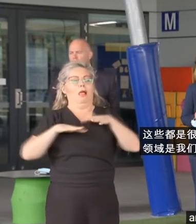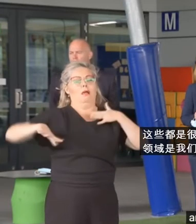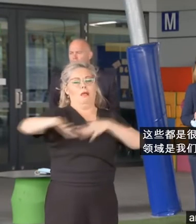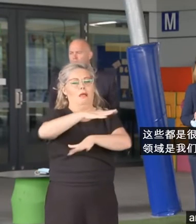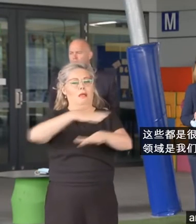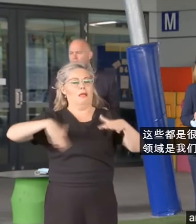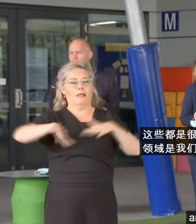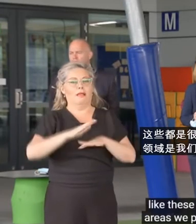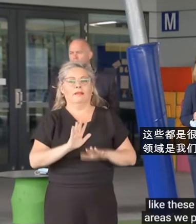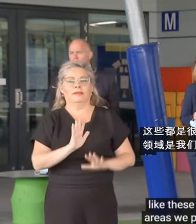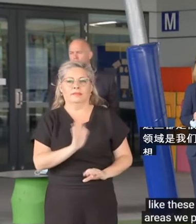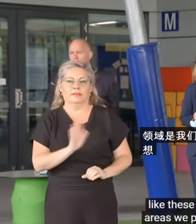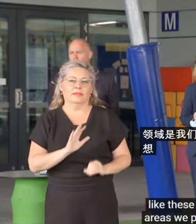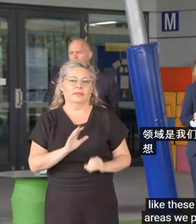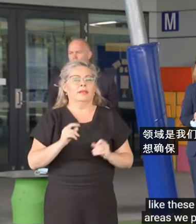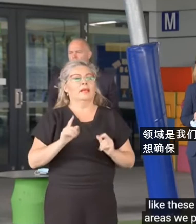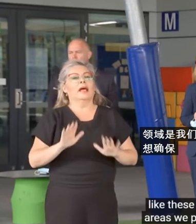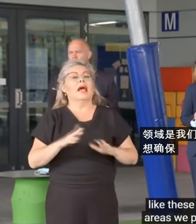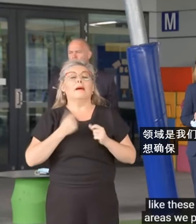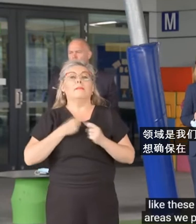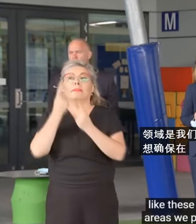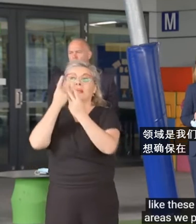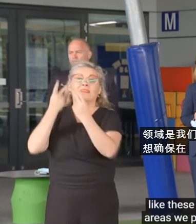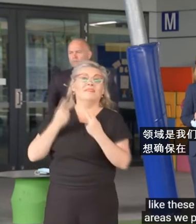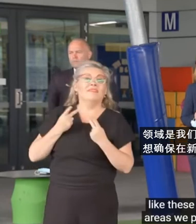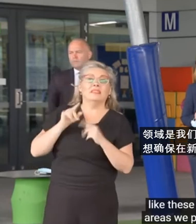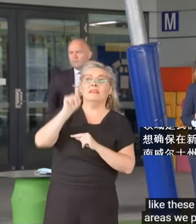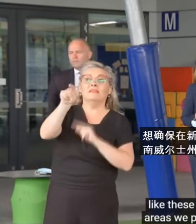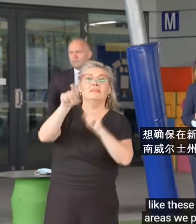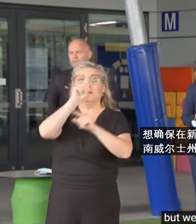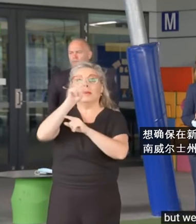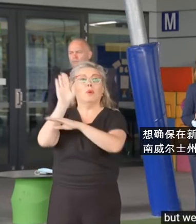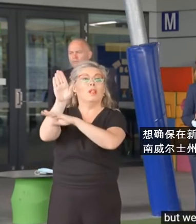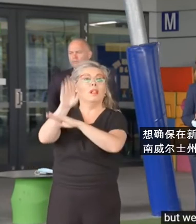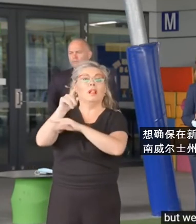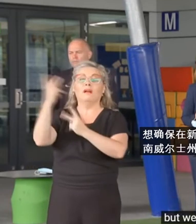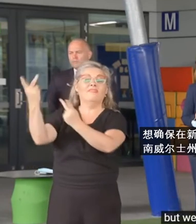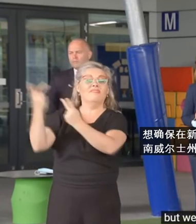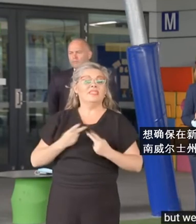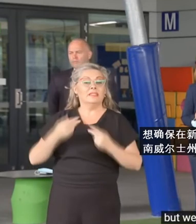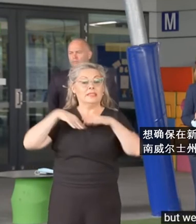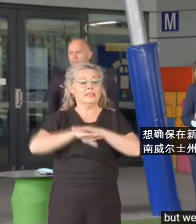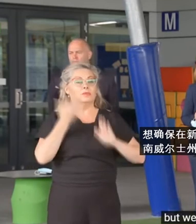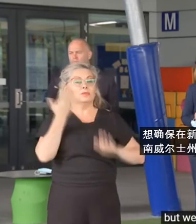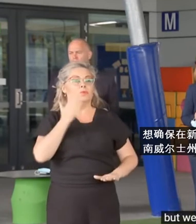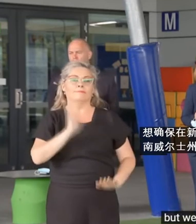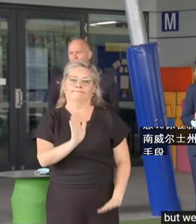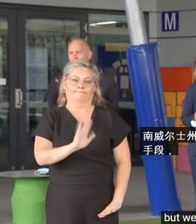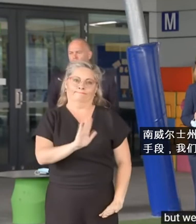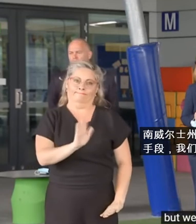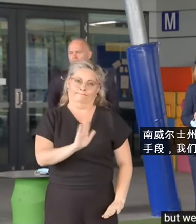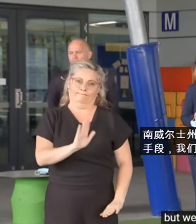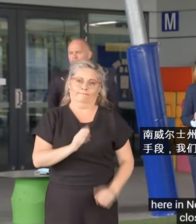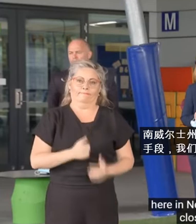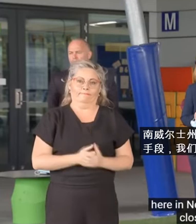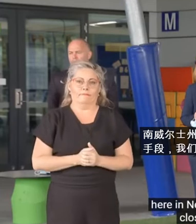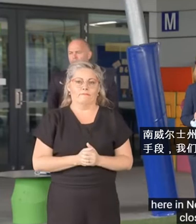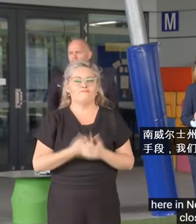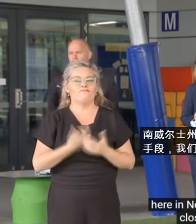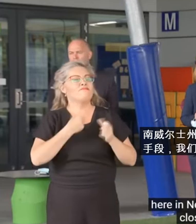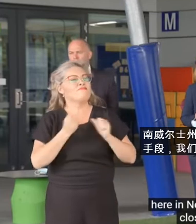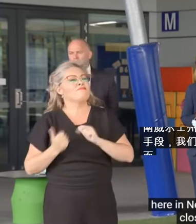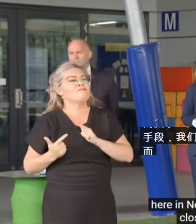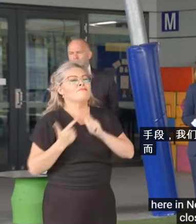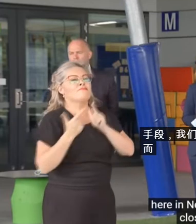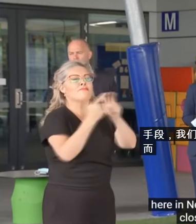put in place last year, but we want to ensure here in New South Wales that closing schools is the last resort, and we are